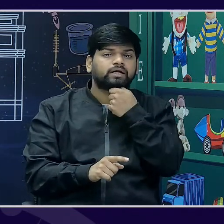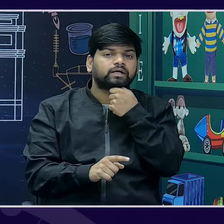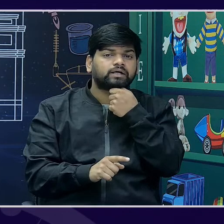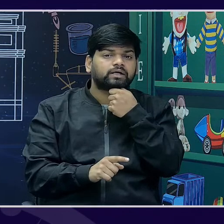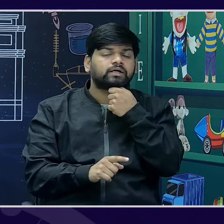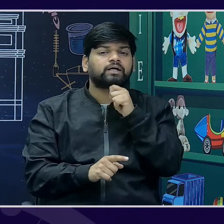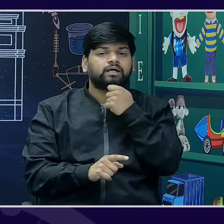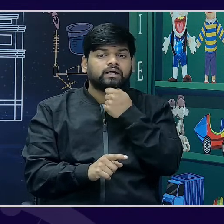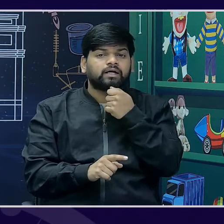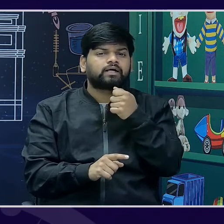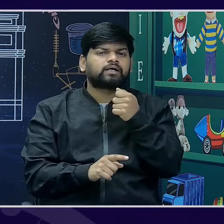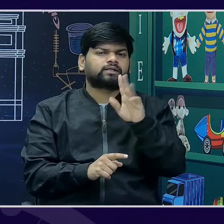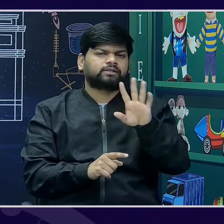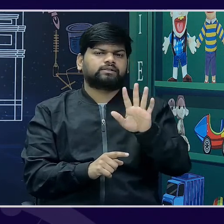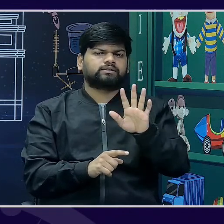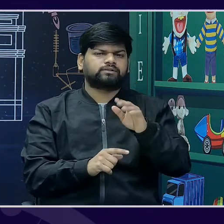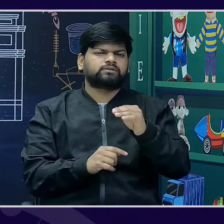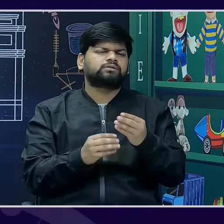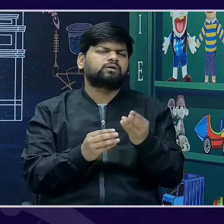result of it.